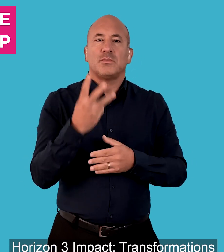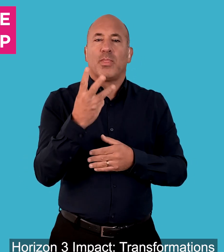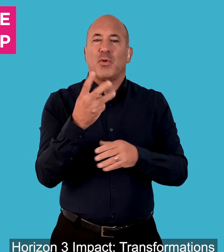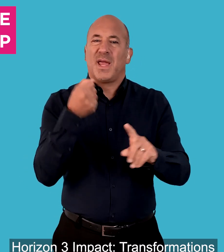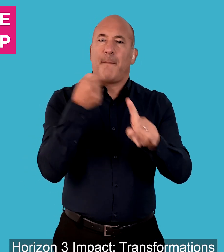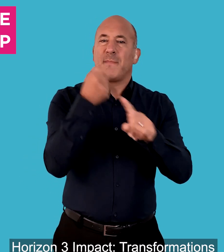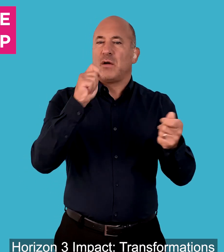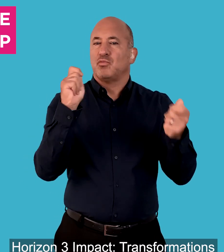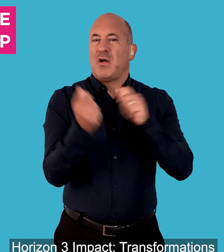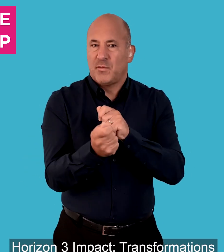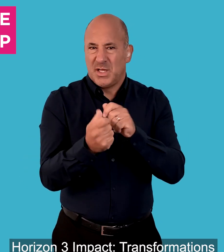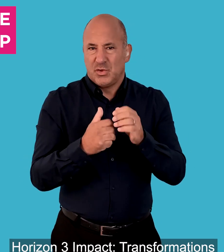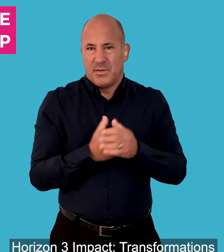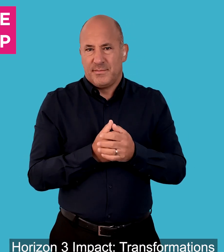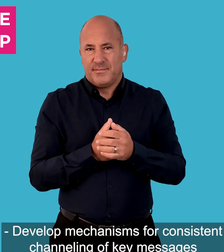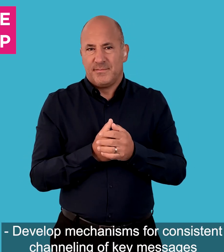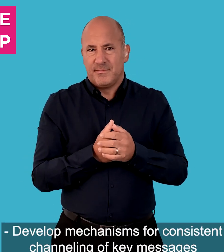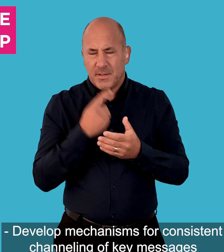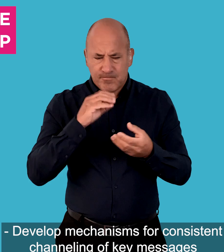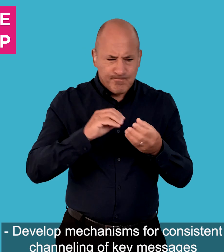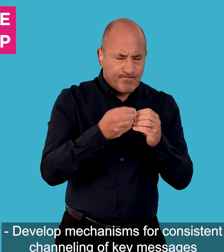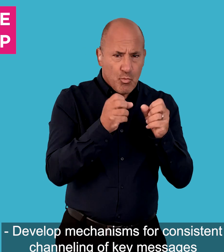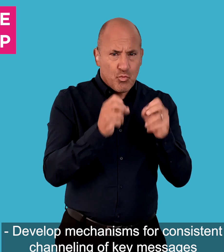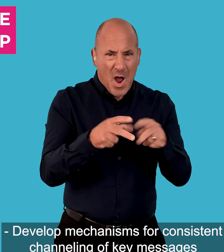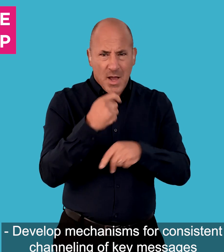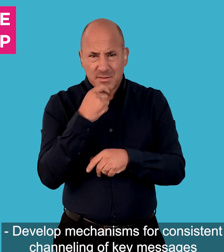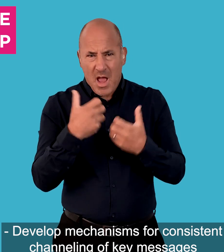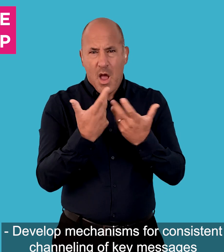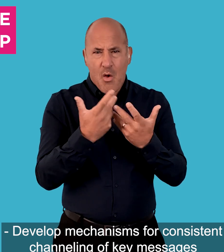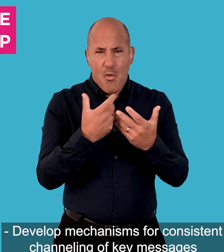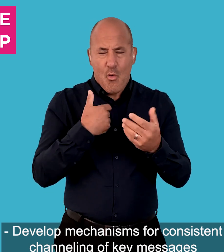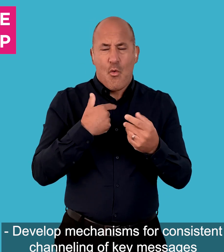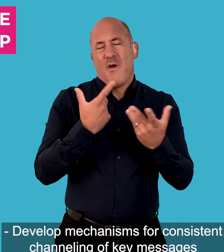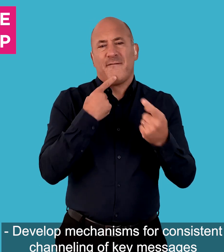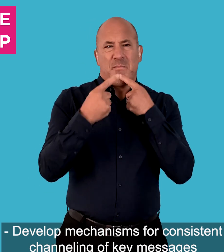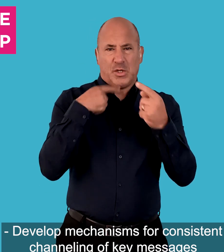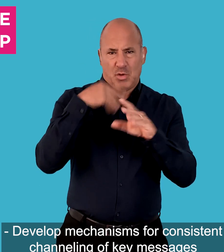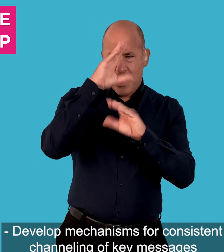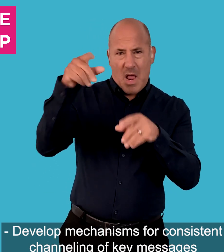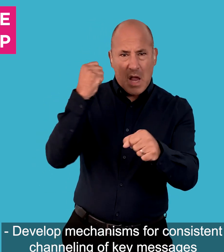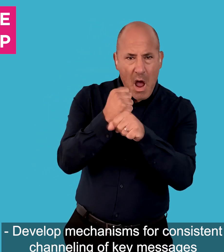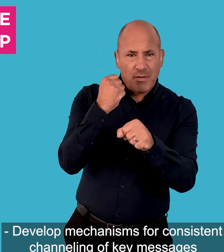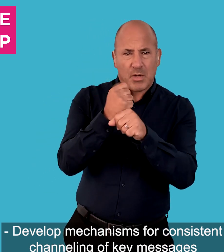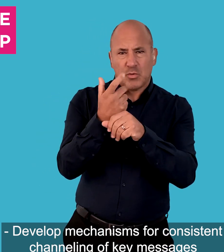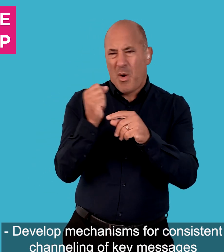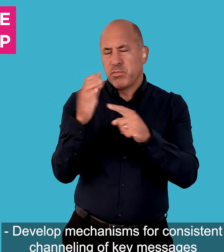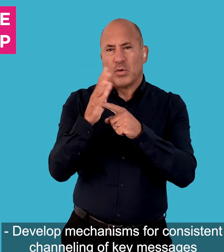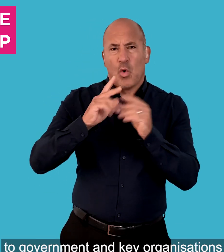Horizon 3 impact, transformations. Develop mechanisms for consistent channeling of key